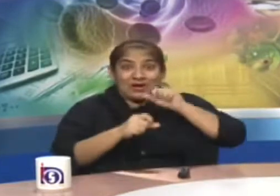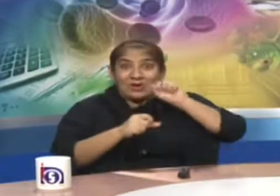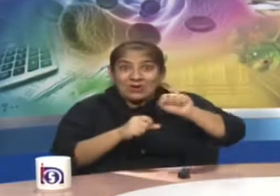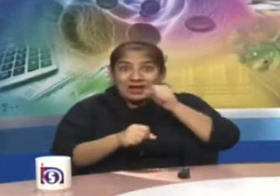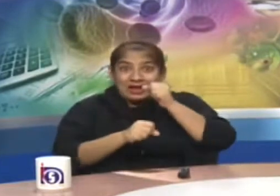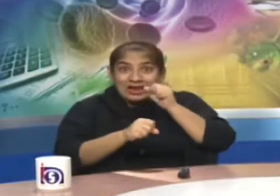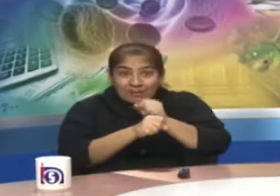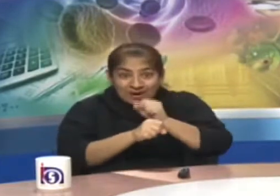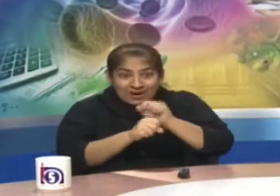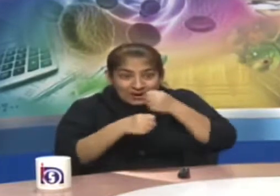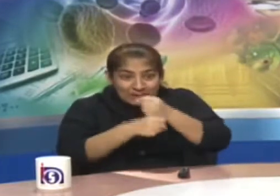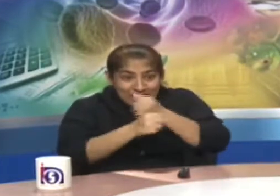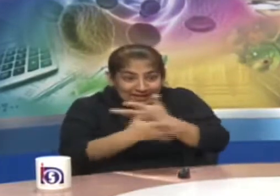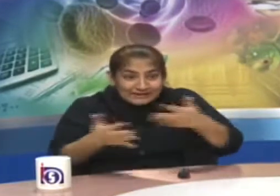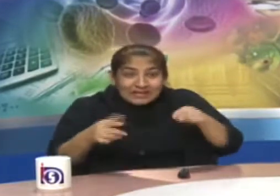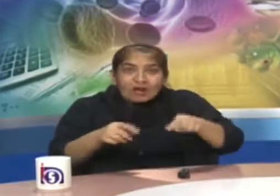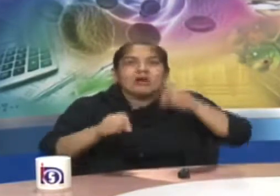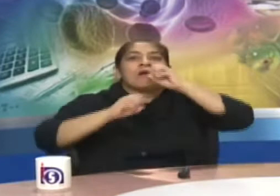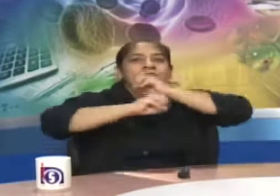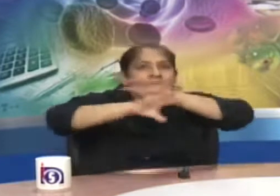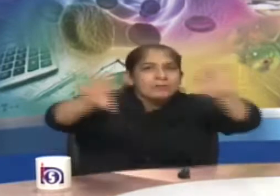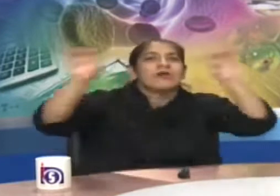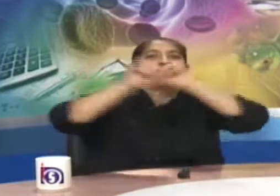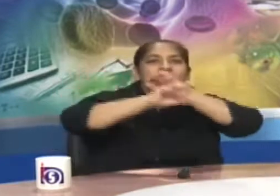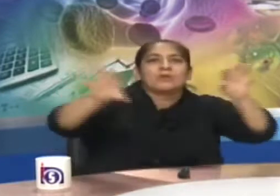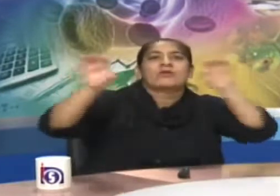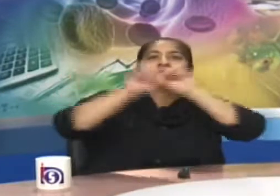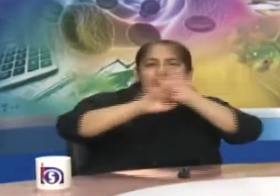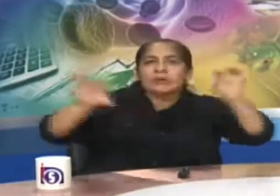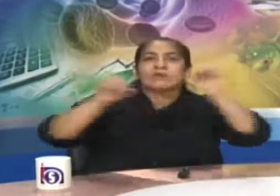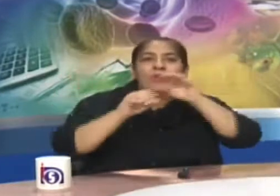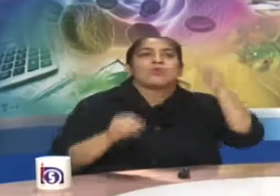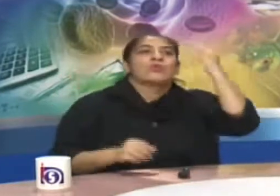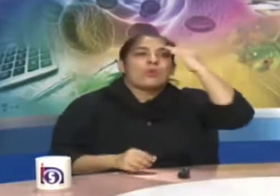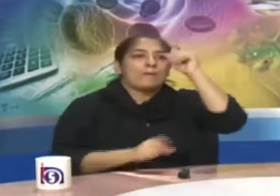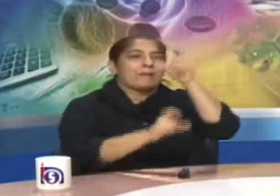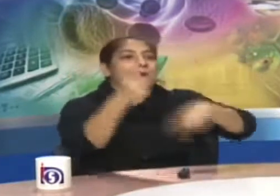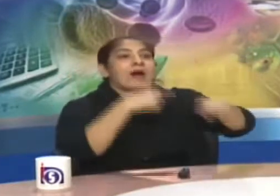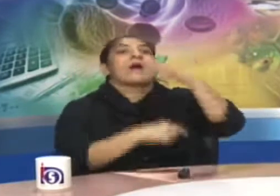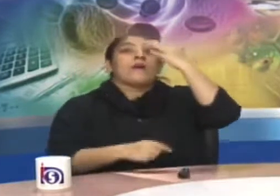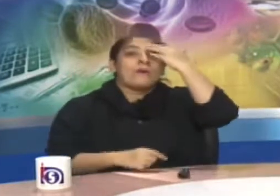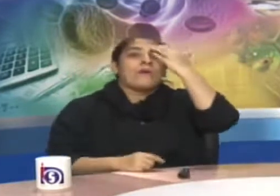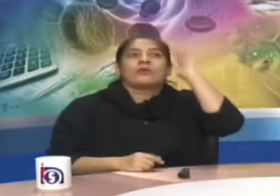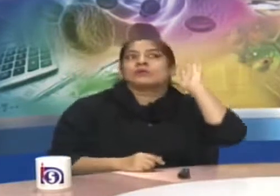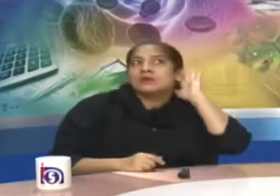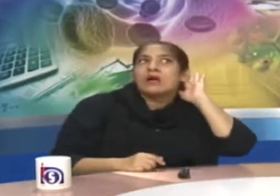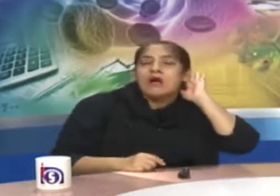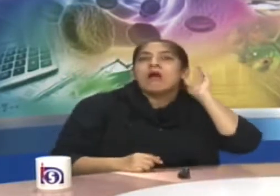advantage to the society is that the capital